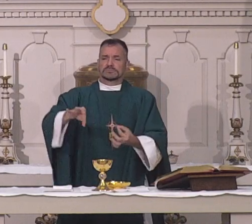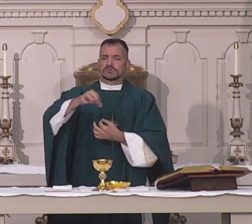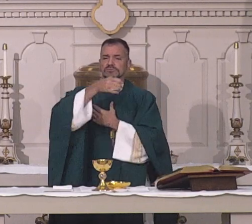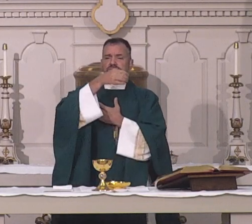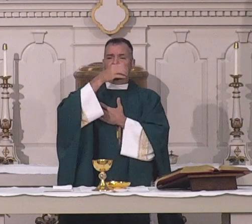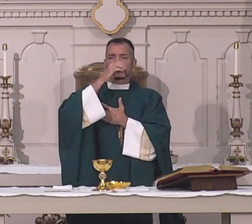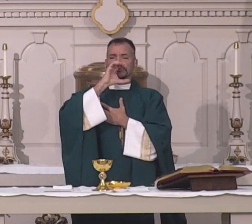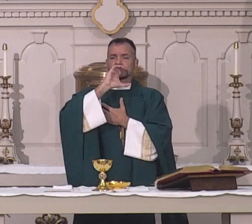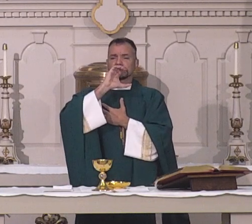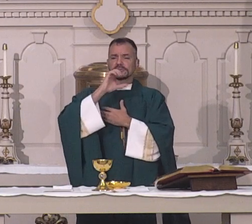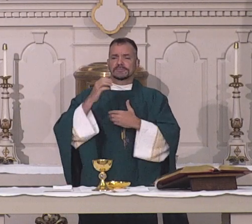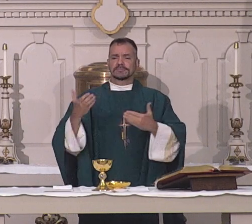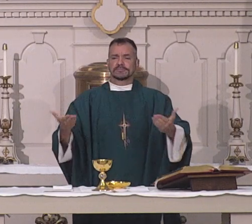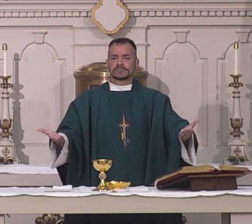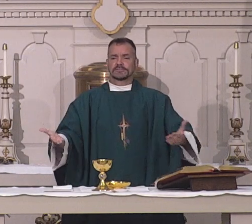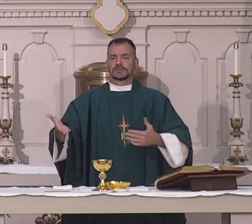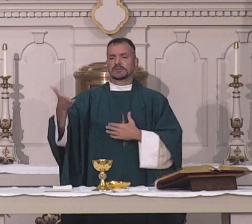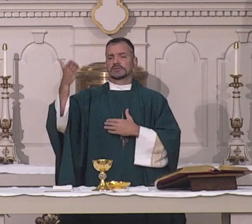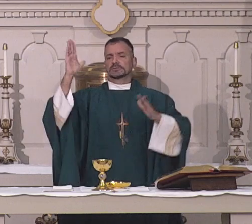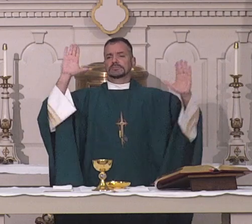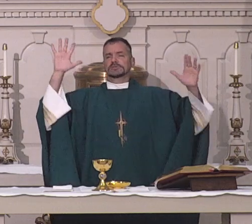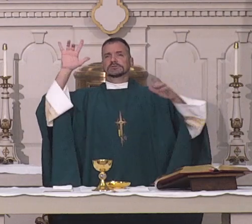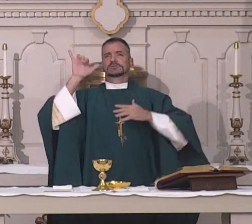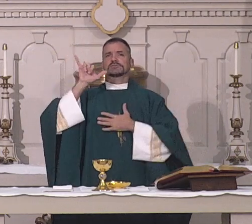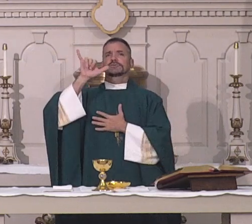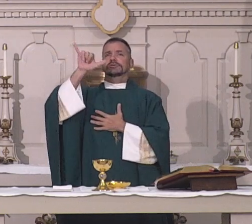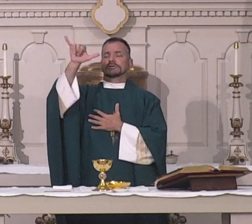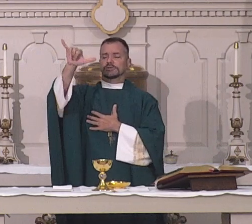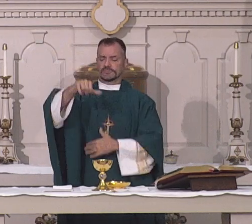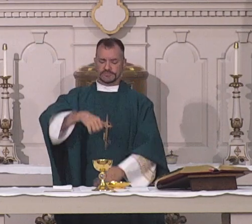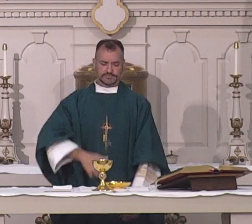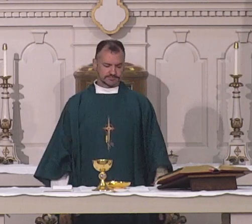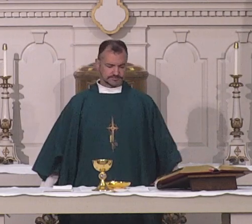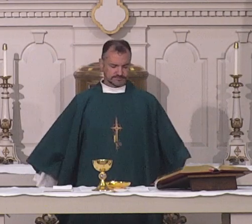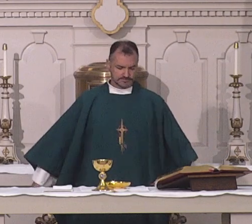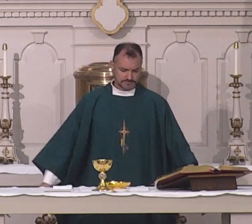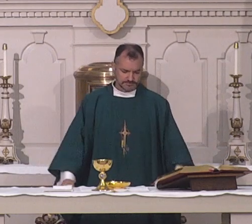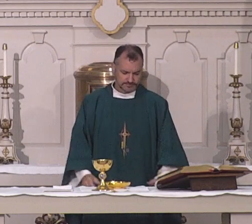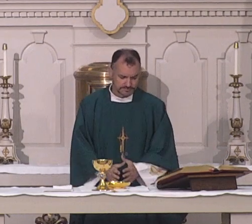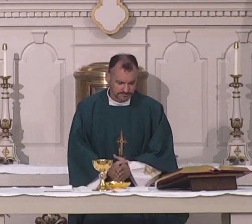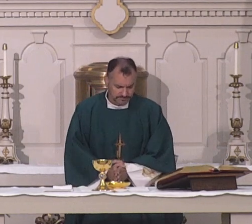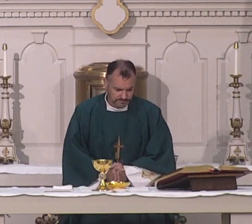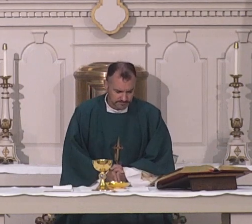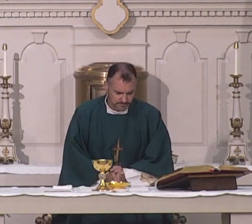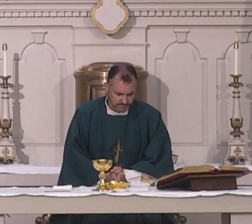human hands. It will become our spiritual drink. Blessed be God forever.